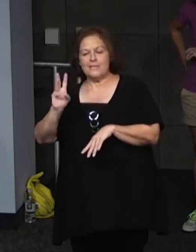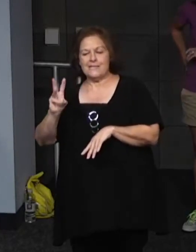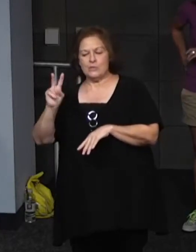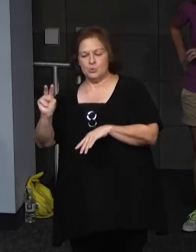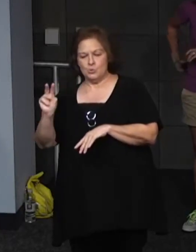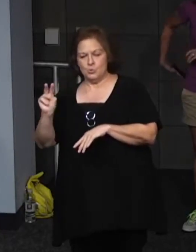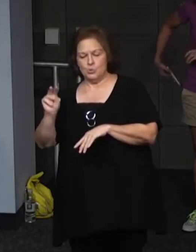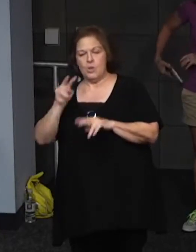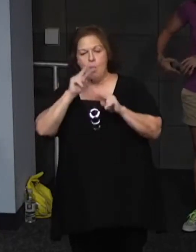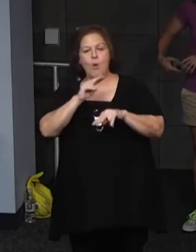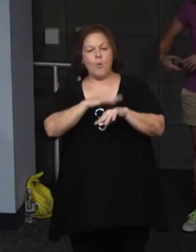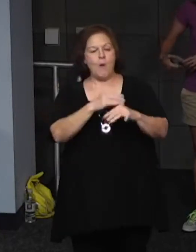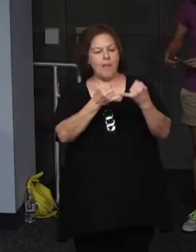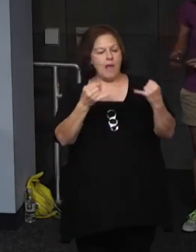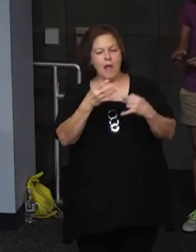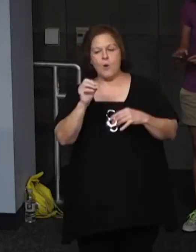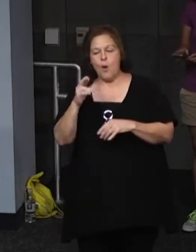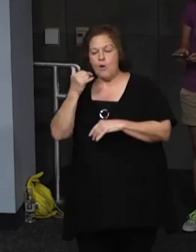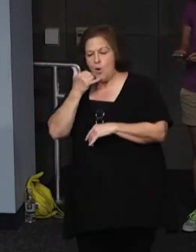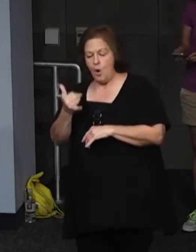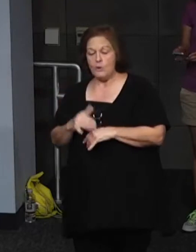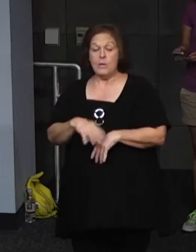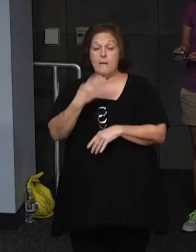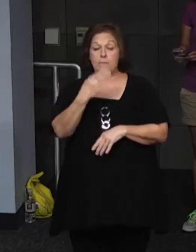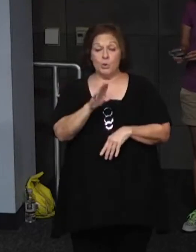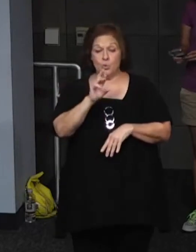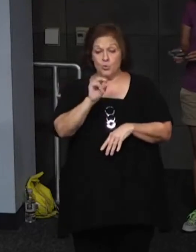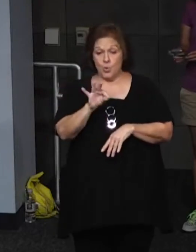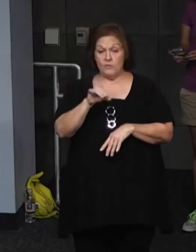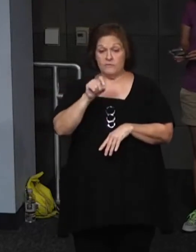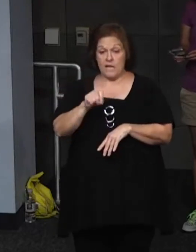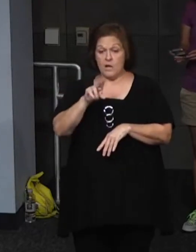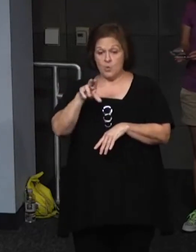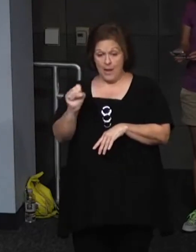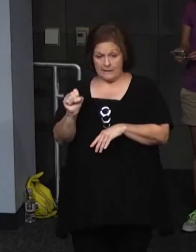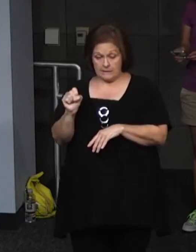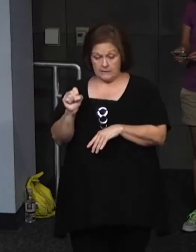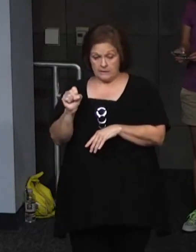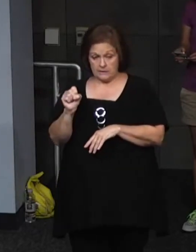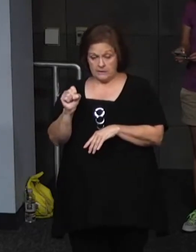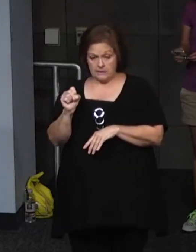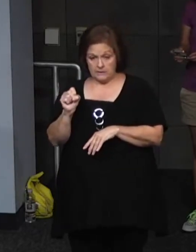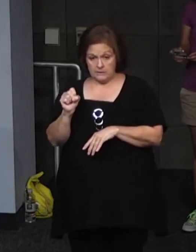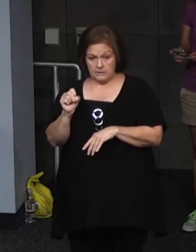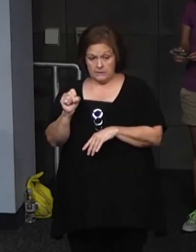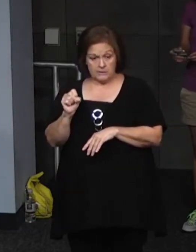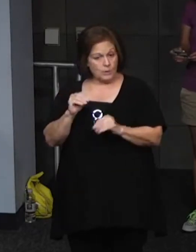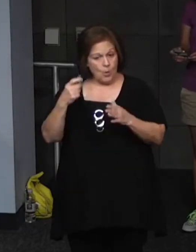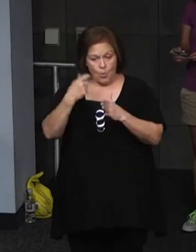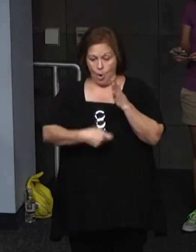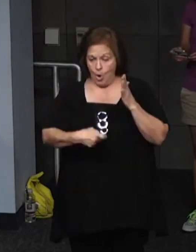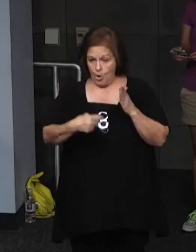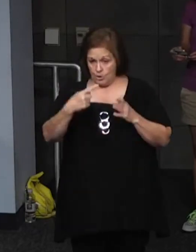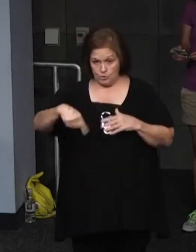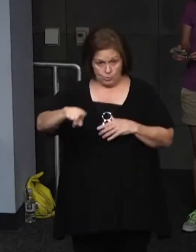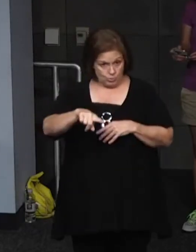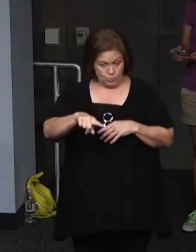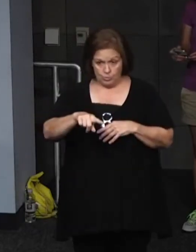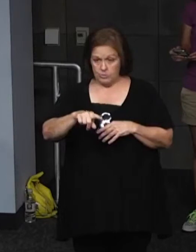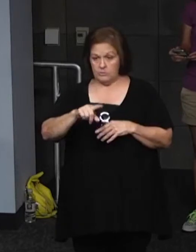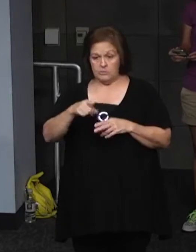1-800-621-3362. For blue roofs, it's blueroof.us. Again, this is no cost to you.